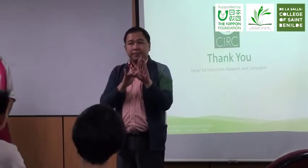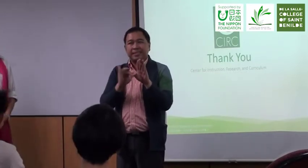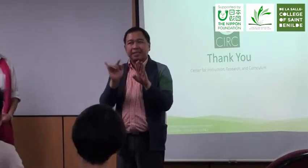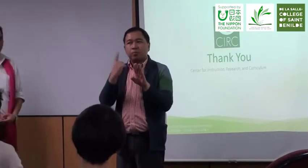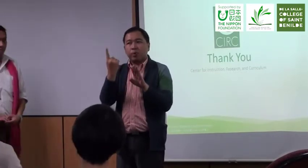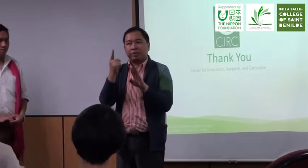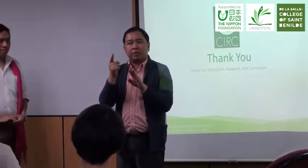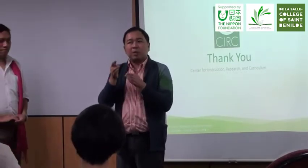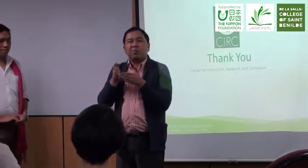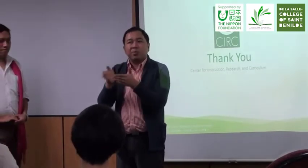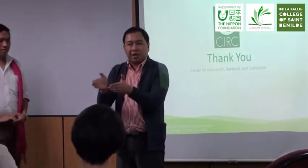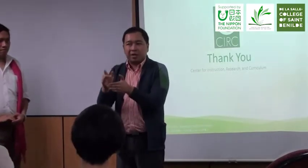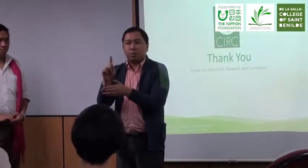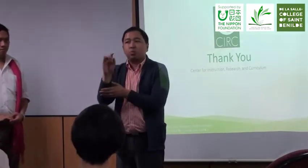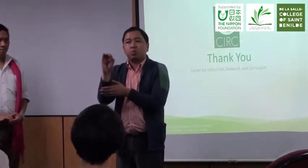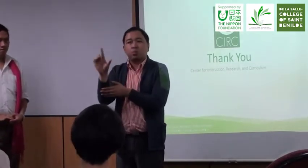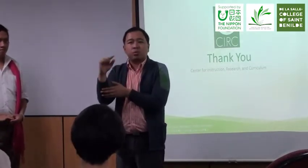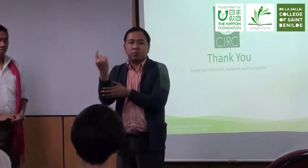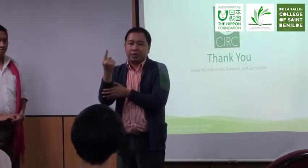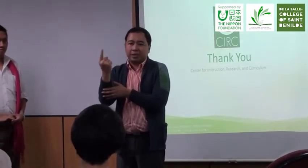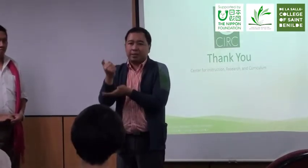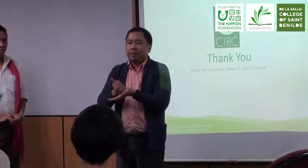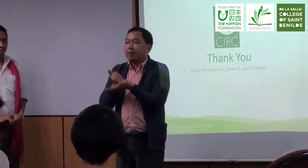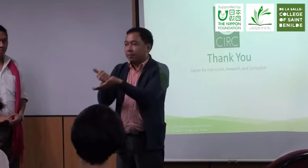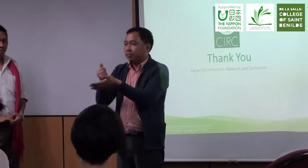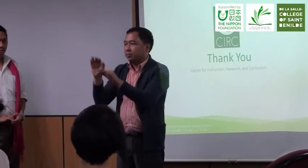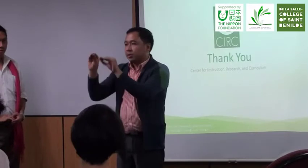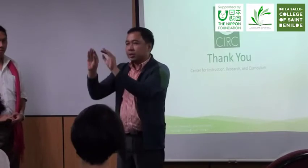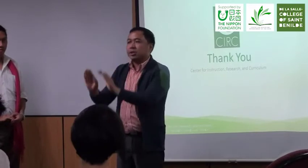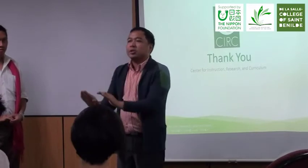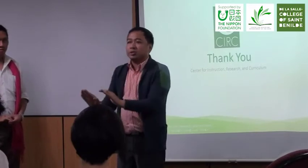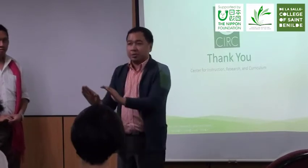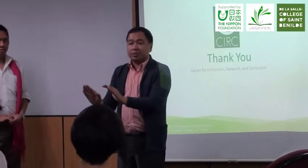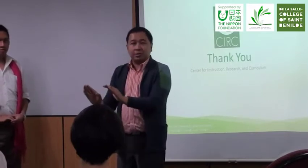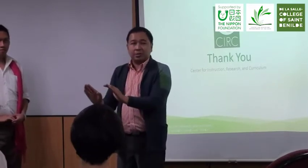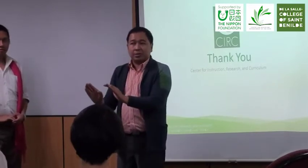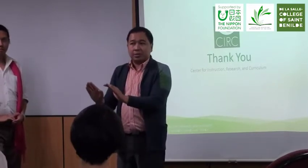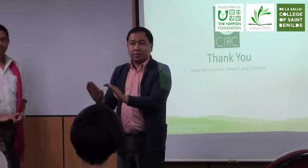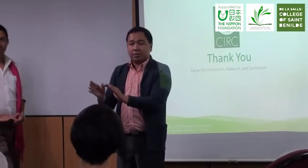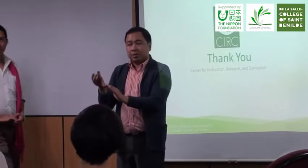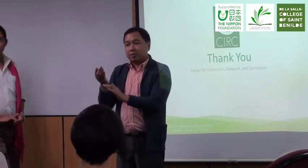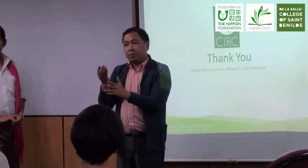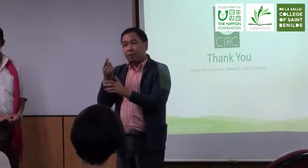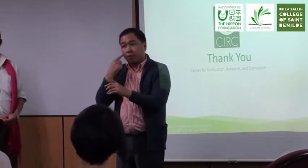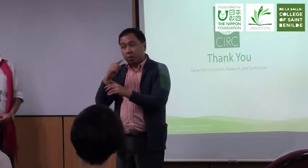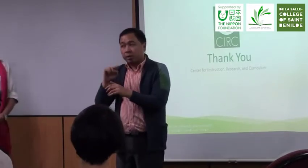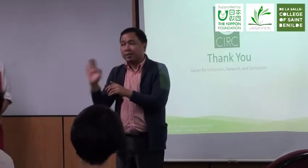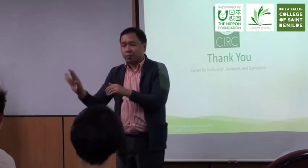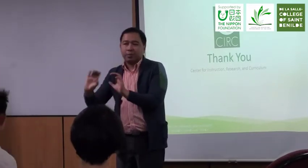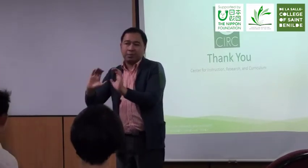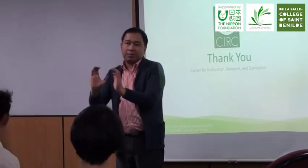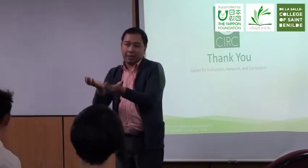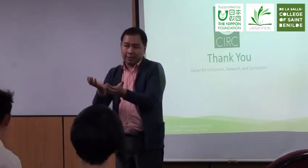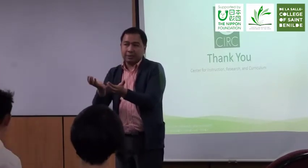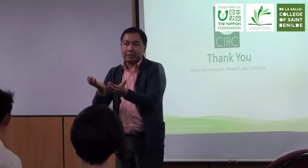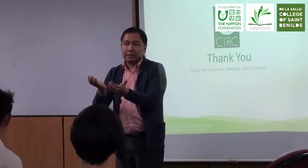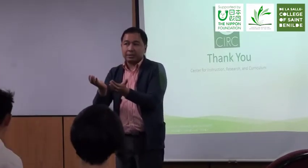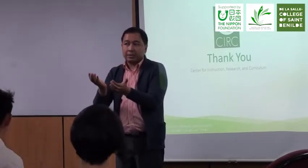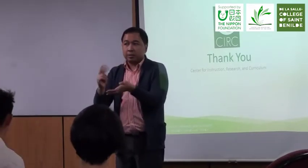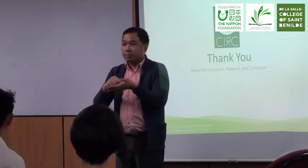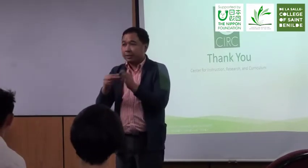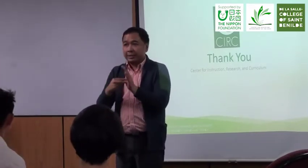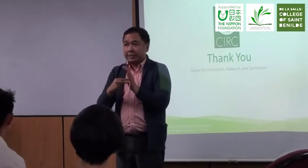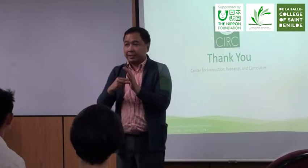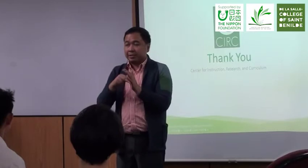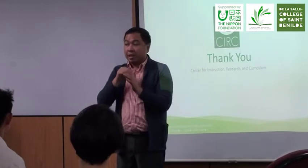tool that would aid the teachers or the instructors in teaching. So we